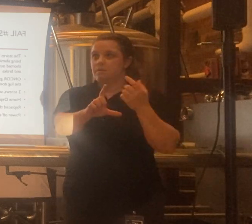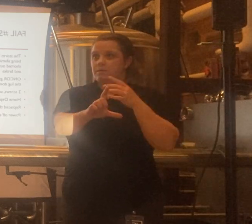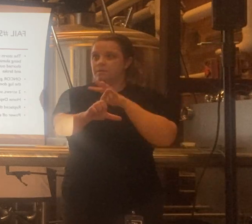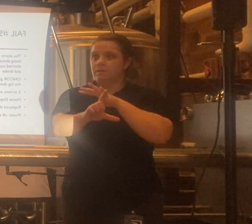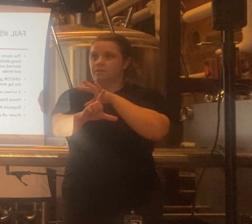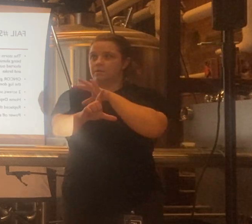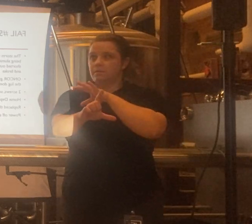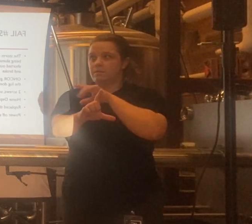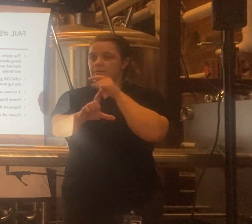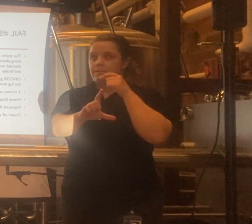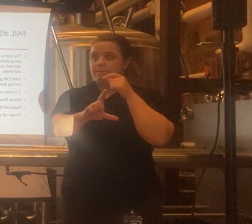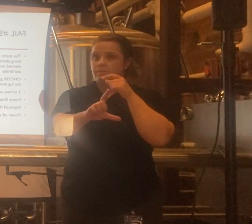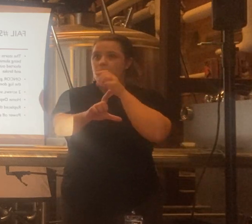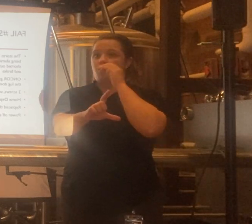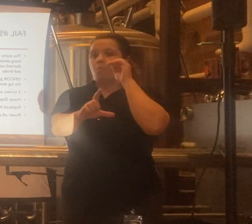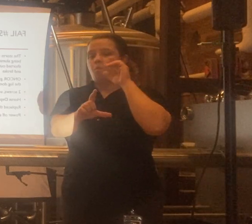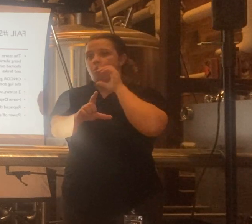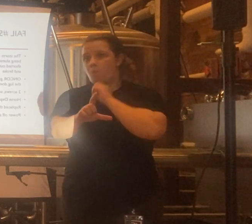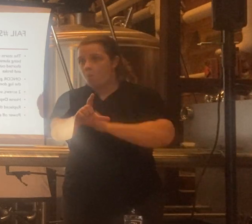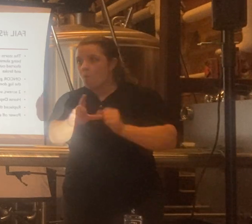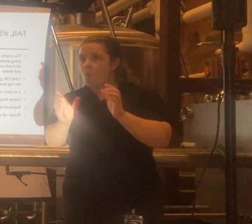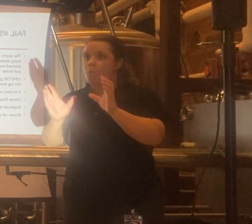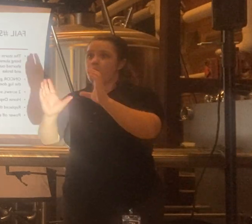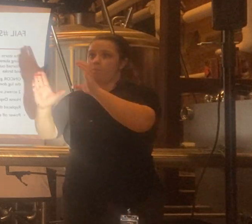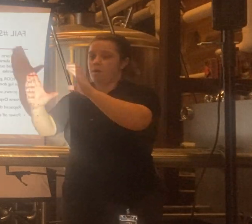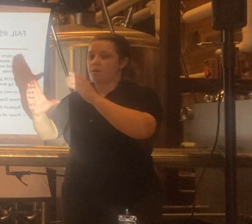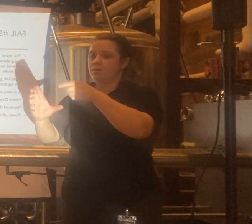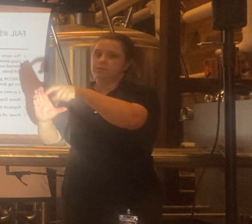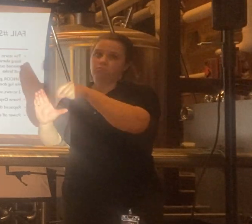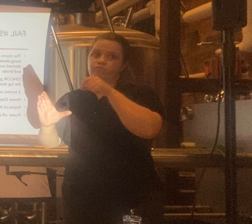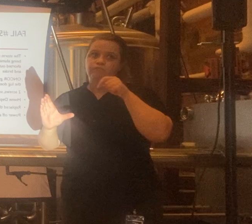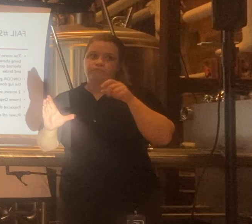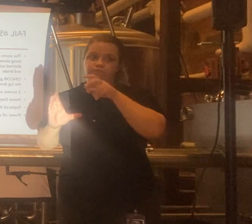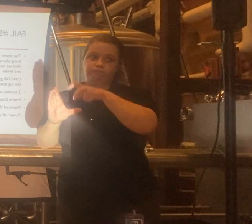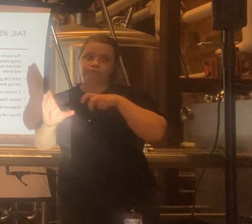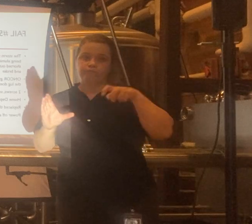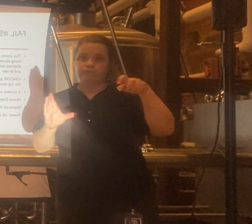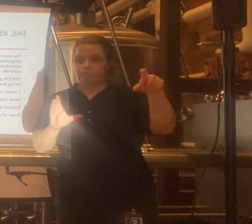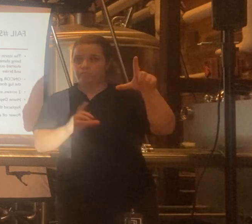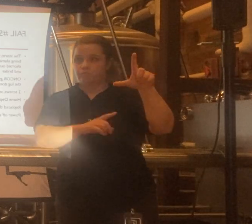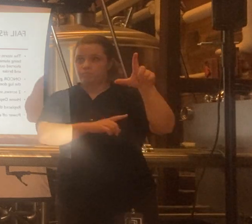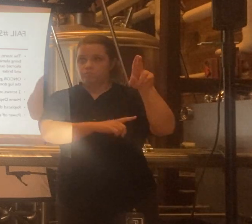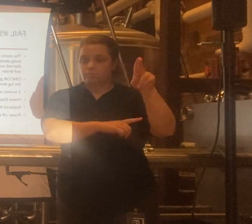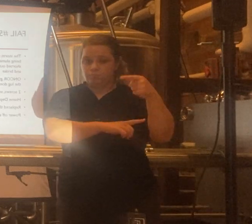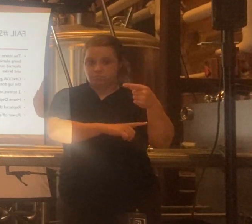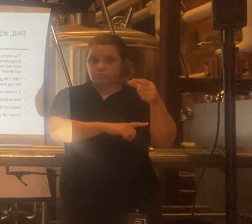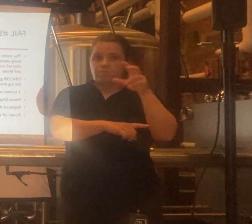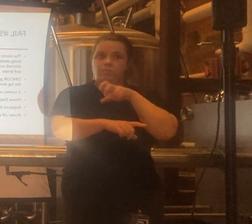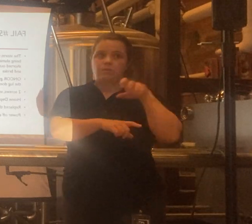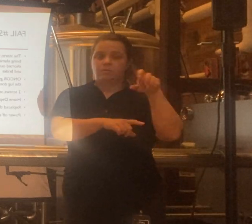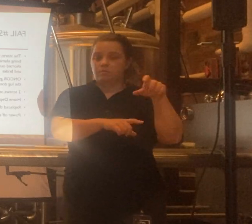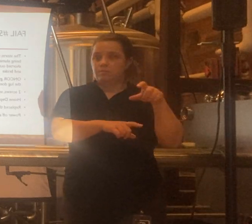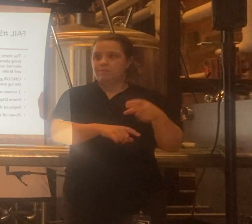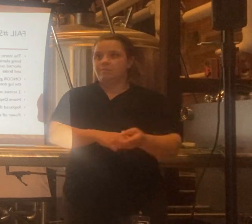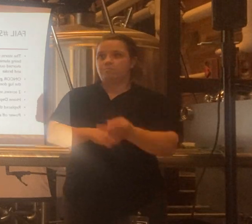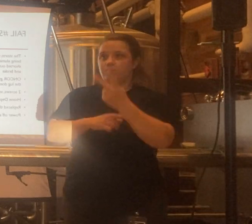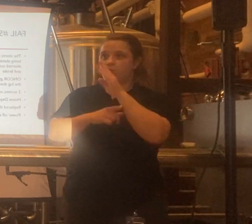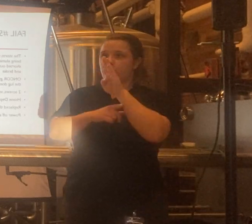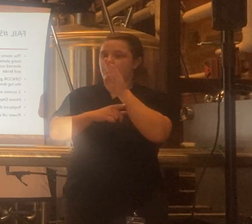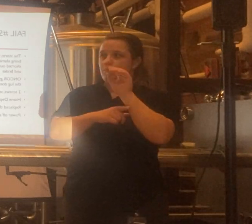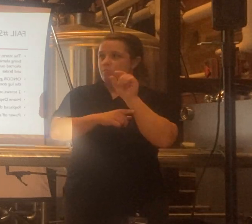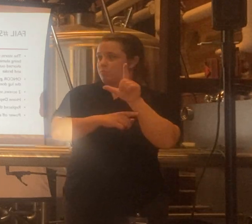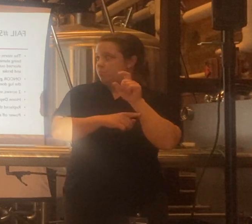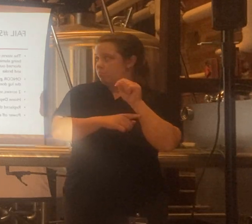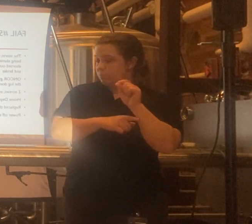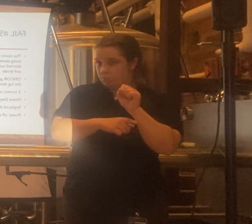and replace it in the old box, and you can do that yourself. Because it is just 2 bolts right here, and then the 2 clips